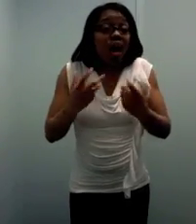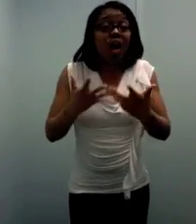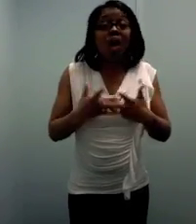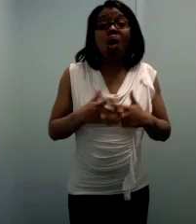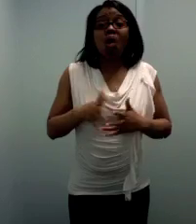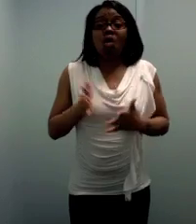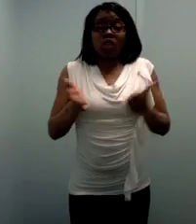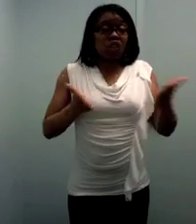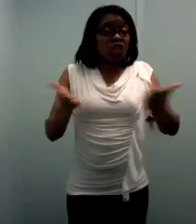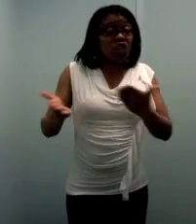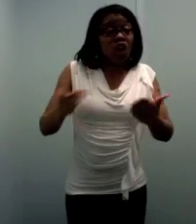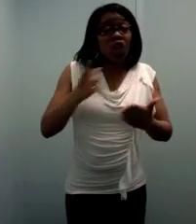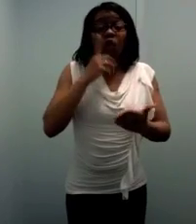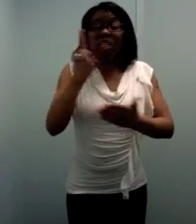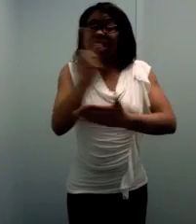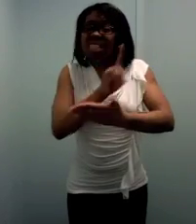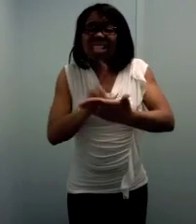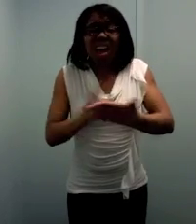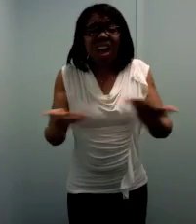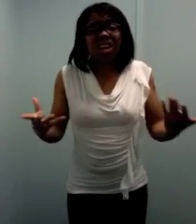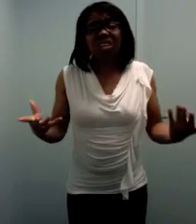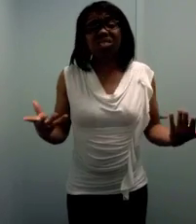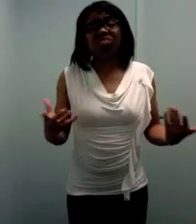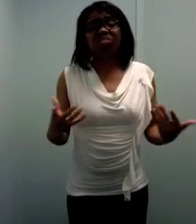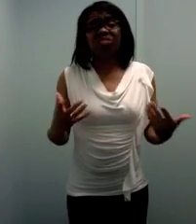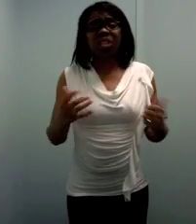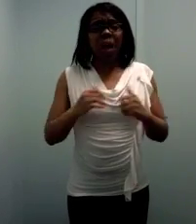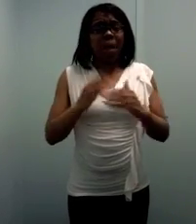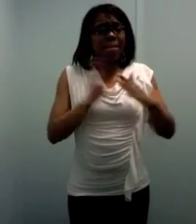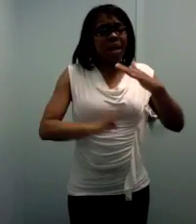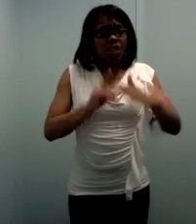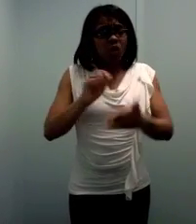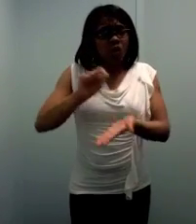matter? Are the basics of writing learning how to sharpen a quill?